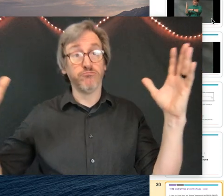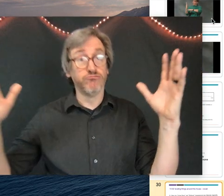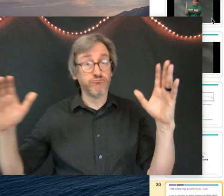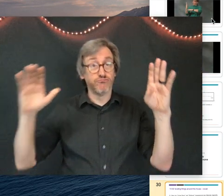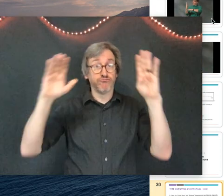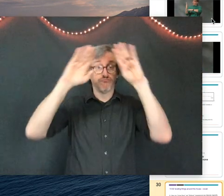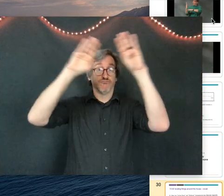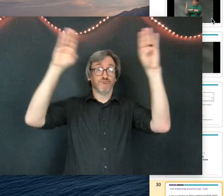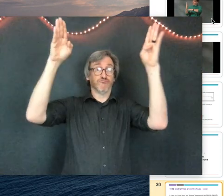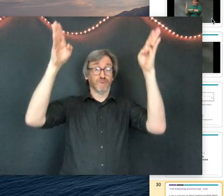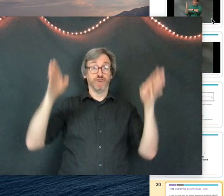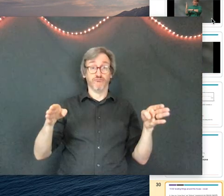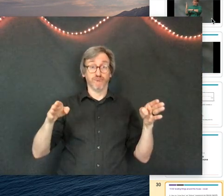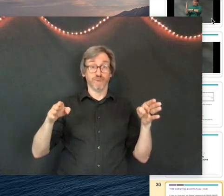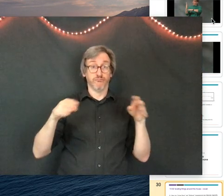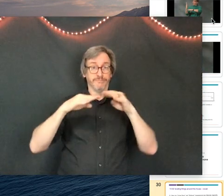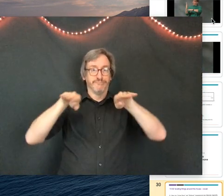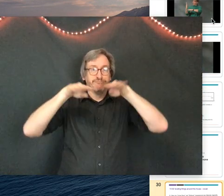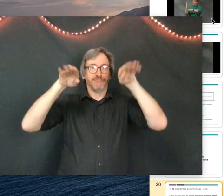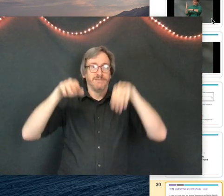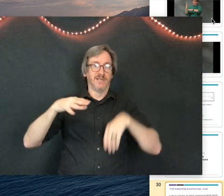building,